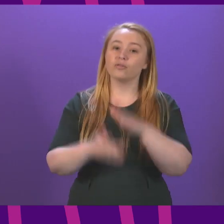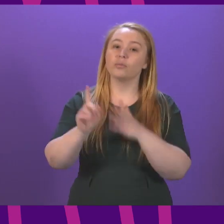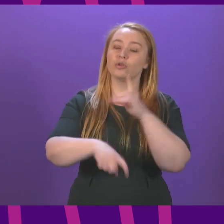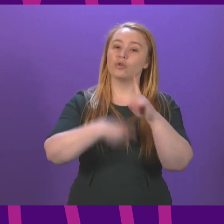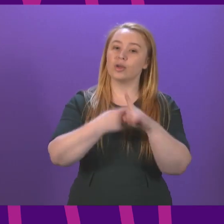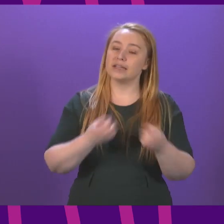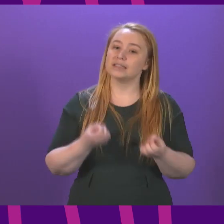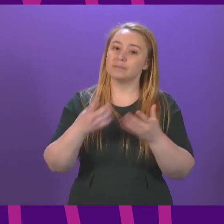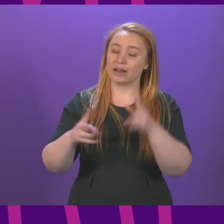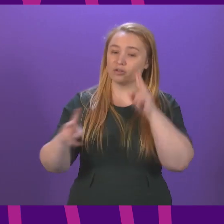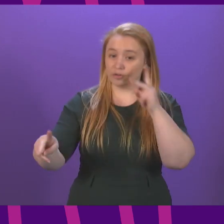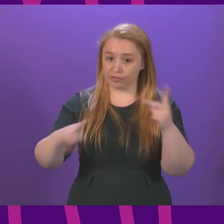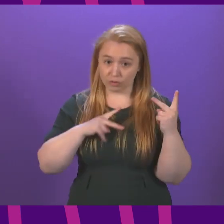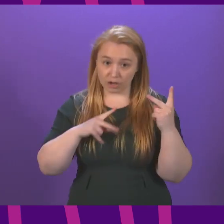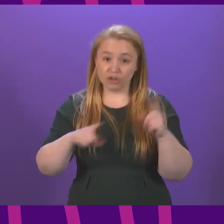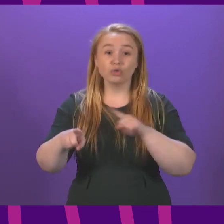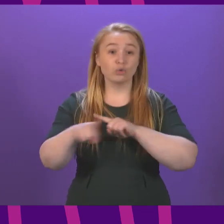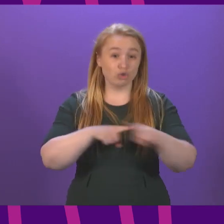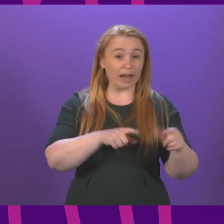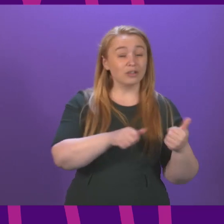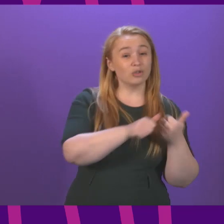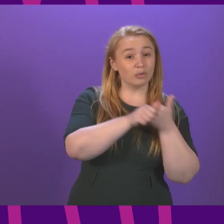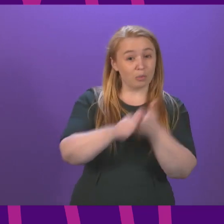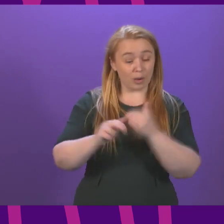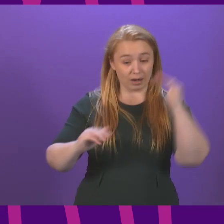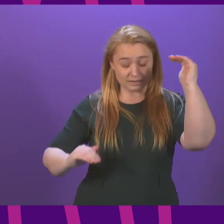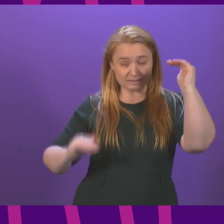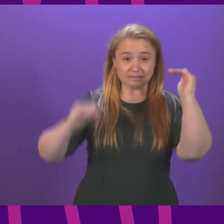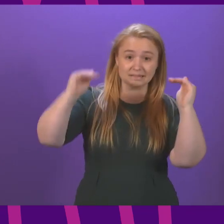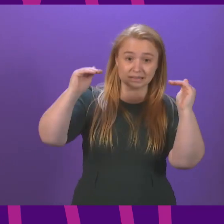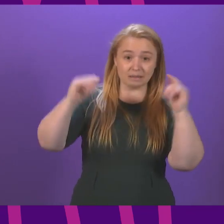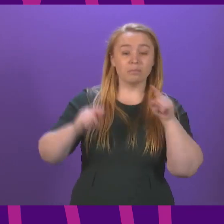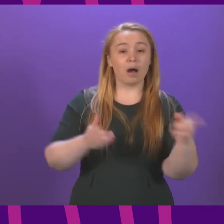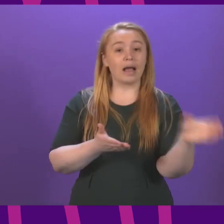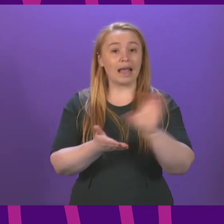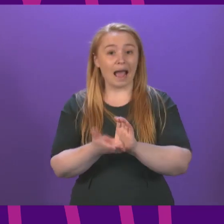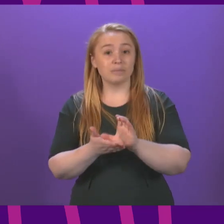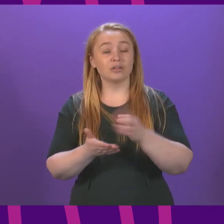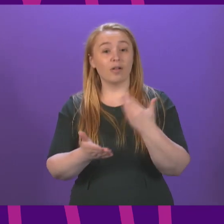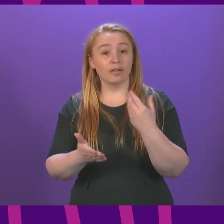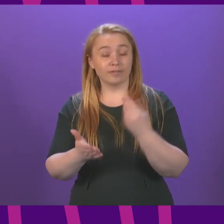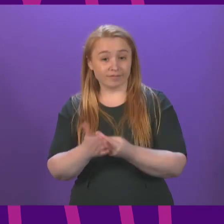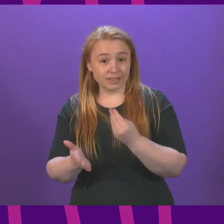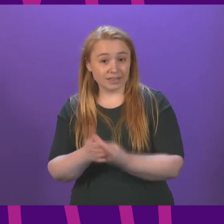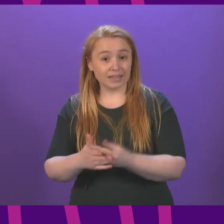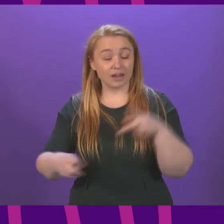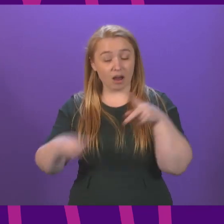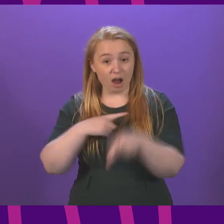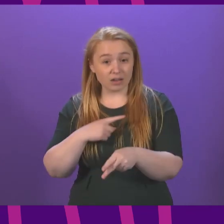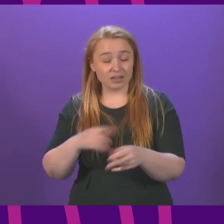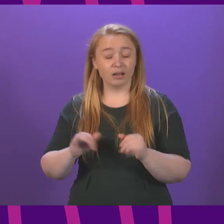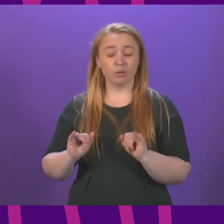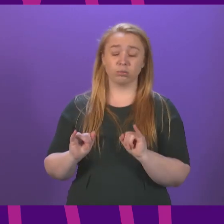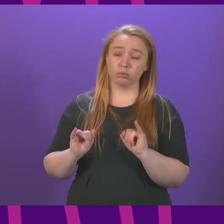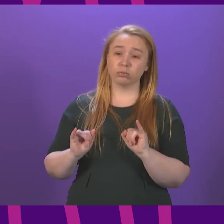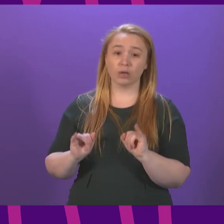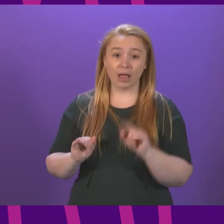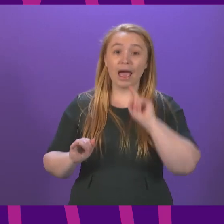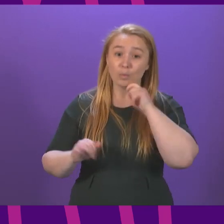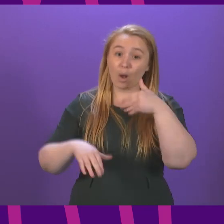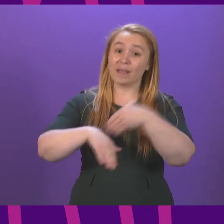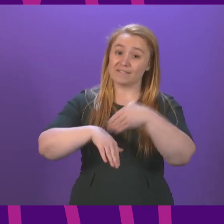review. So we are doing what we can to mitigate that. But the cut in capital funding is deeply regrettable and will have consequences for the